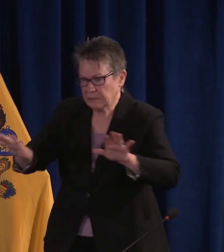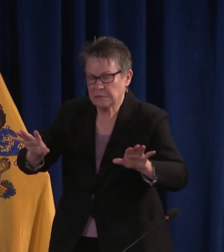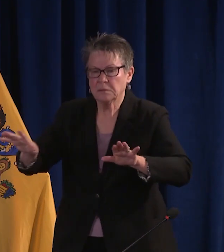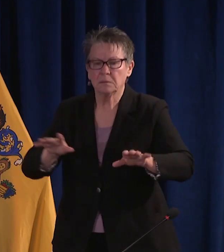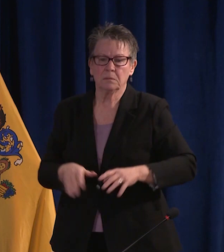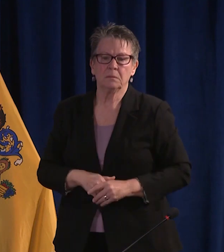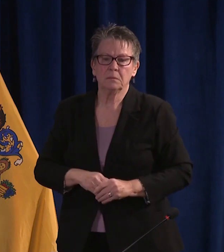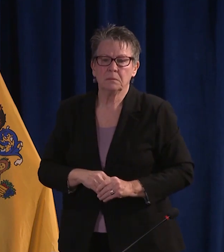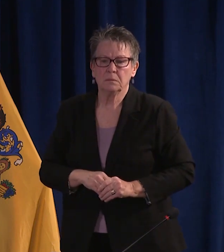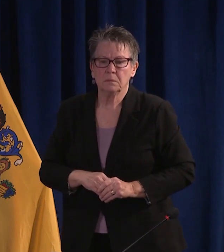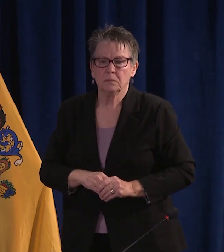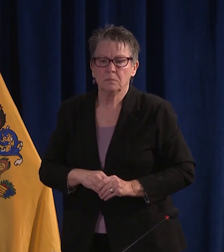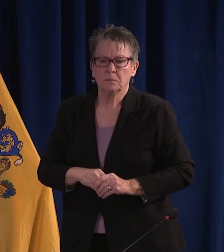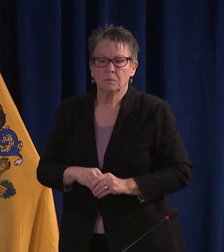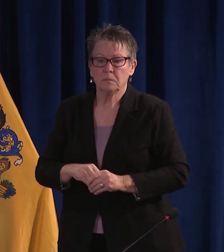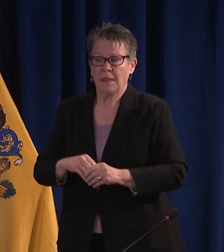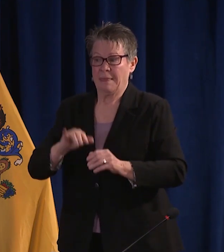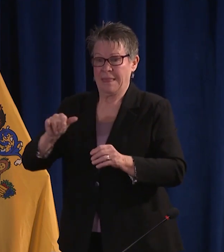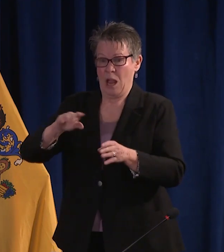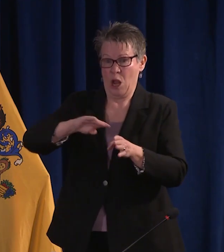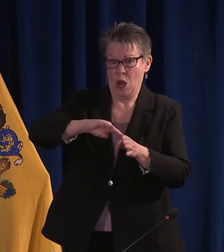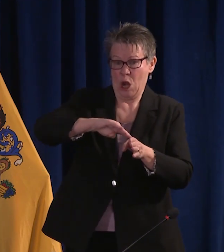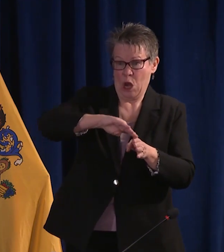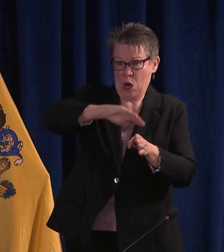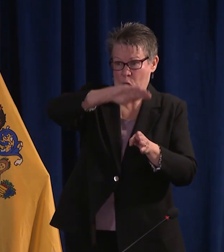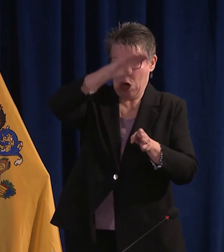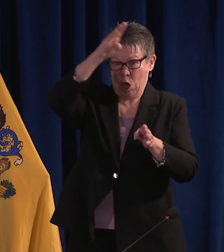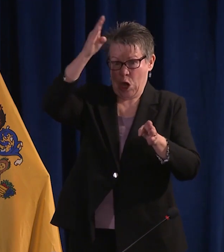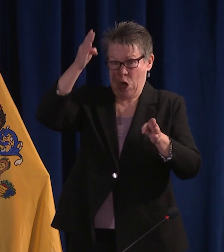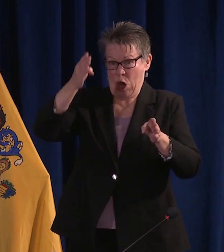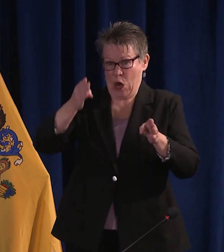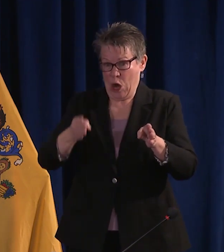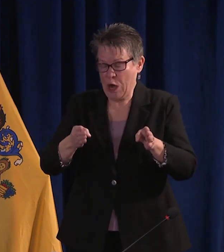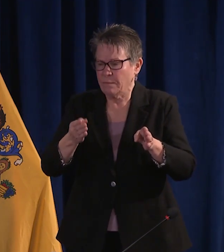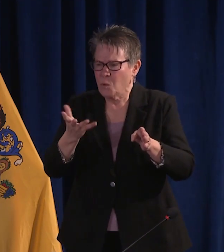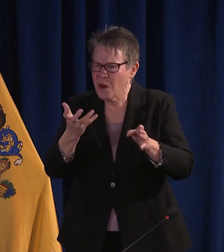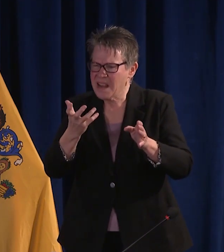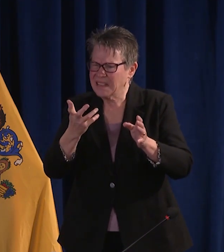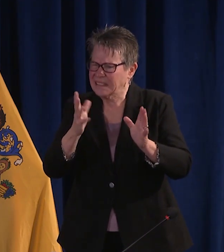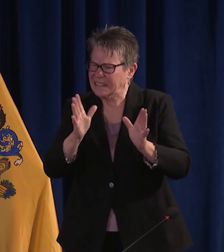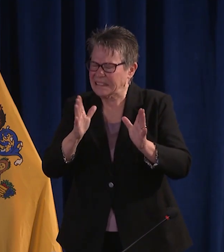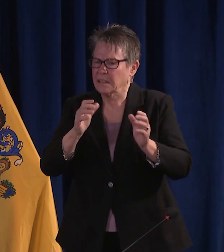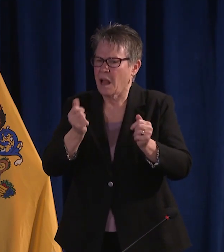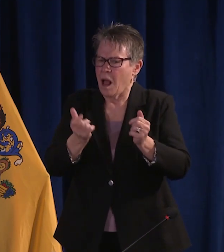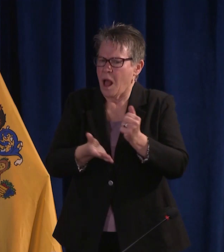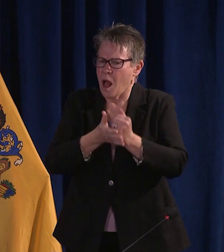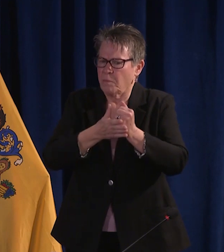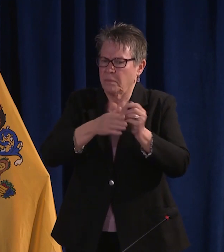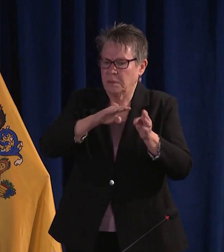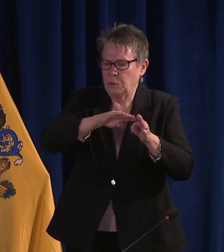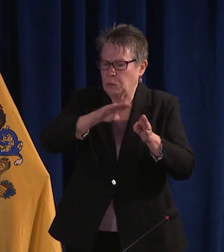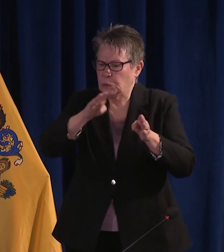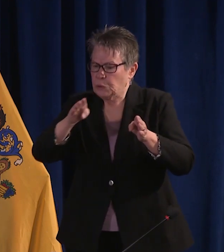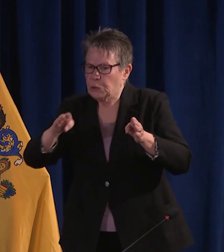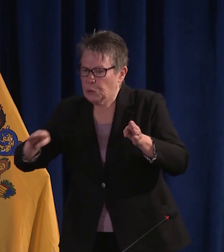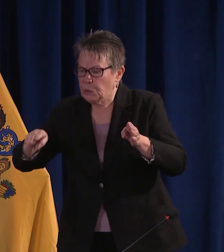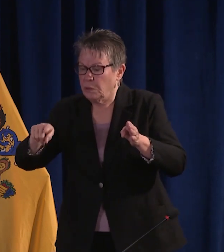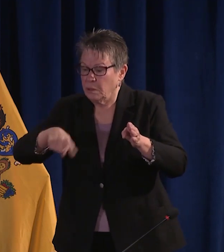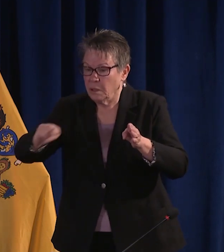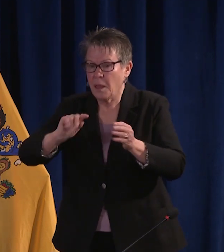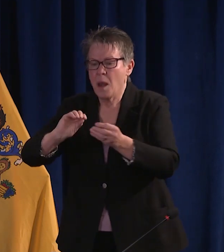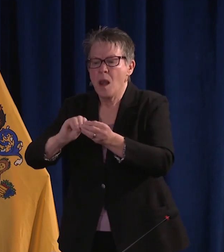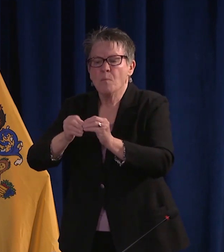that we'll take pressure off the healthcare system over here. But we can't take that for granted, which means we have to do and